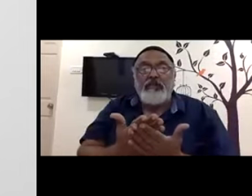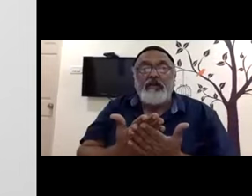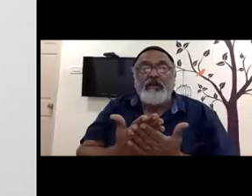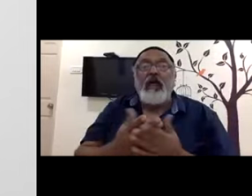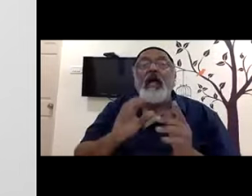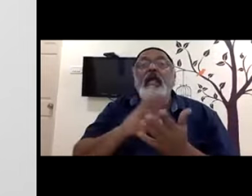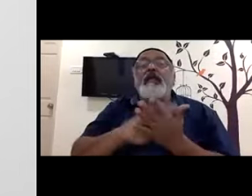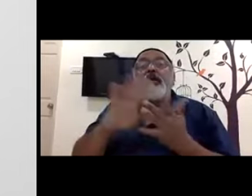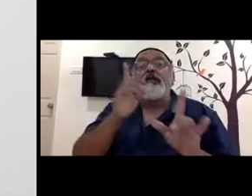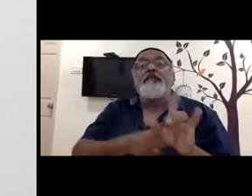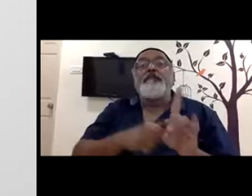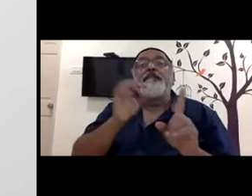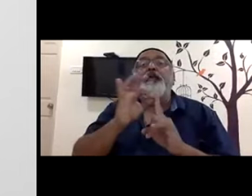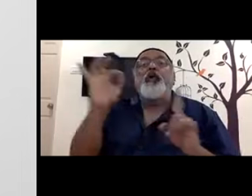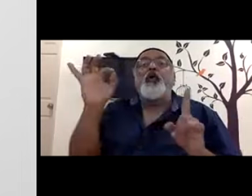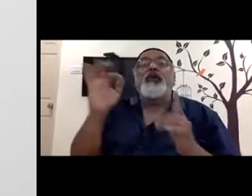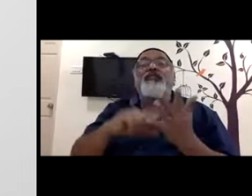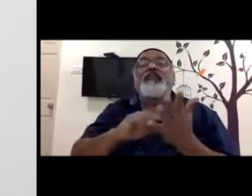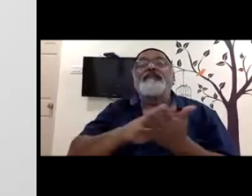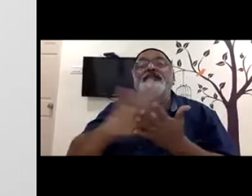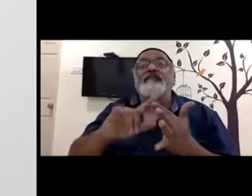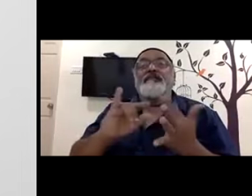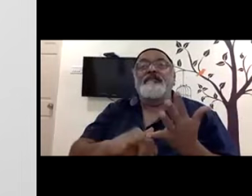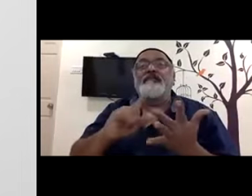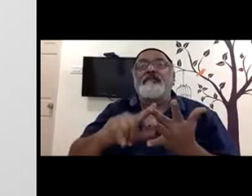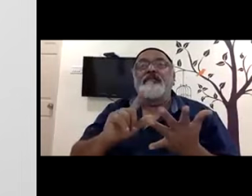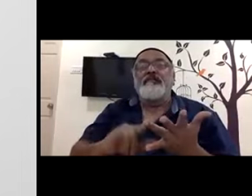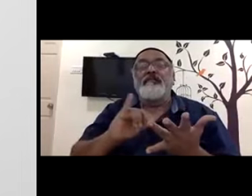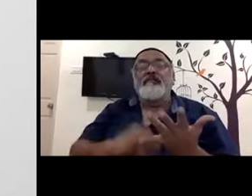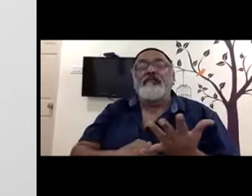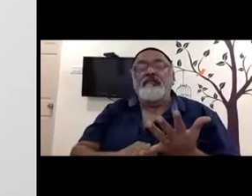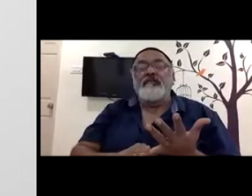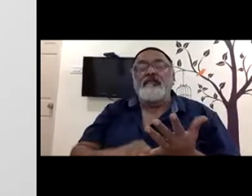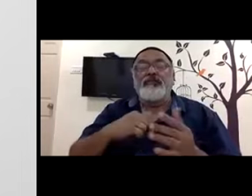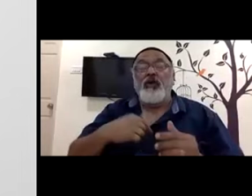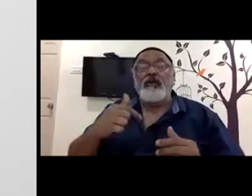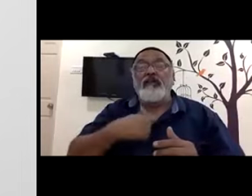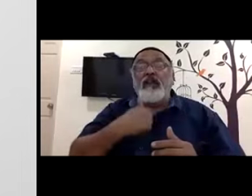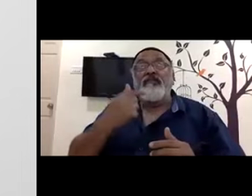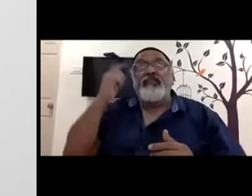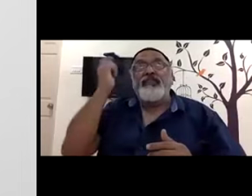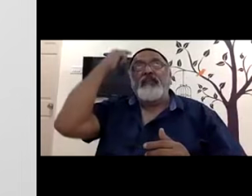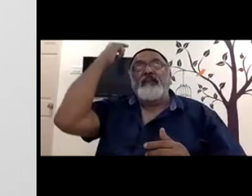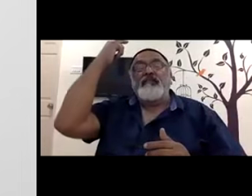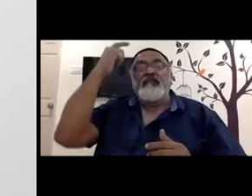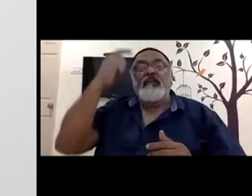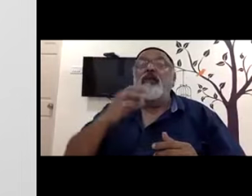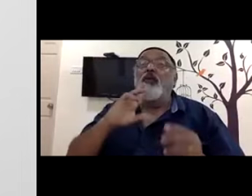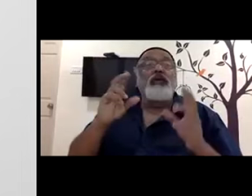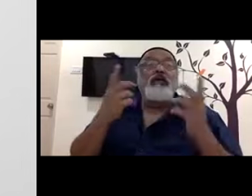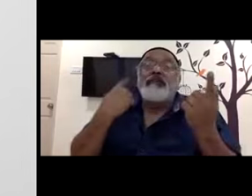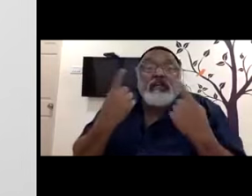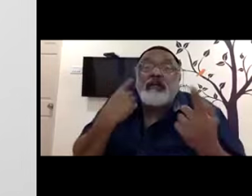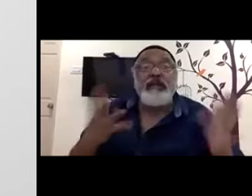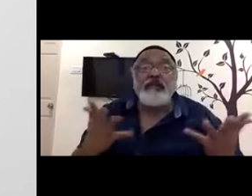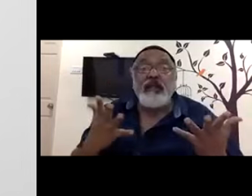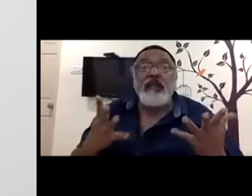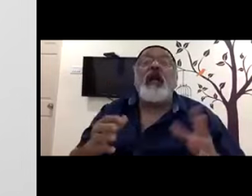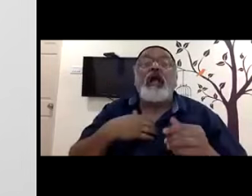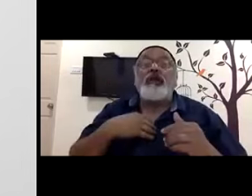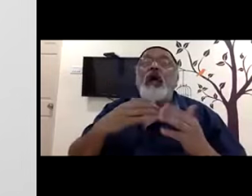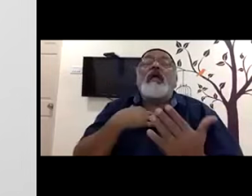affects the quality of sleep, that is my hypothesis. I do not know it for sure yet because I've not done the research. I do not